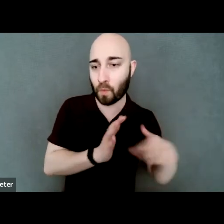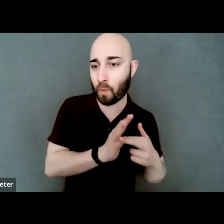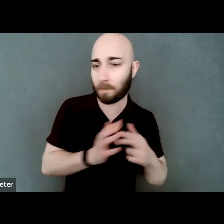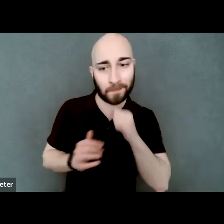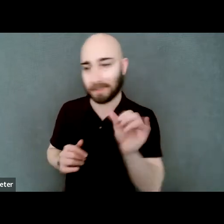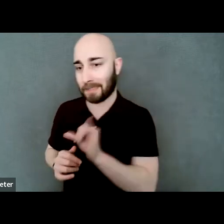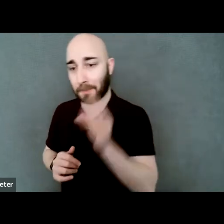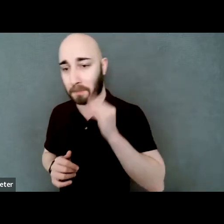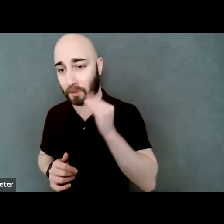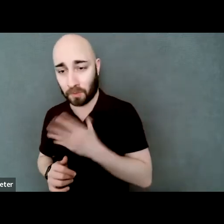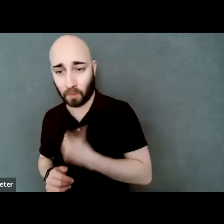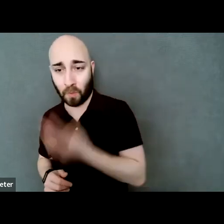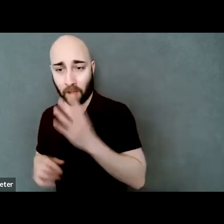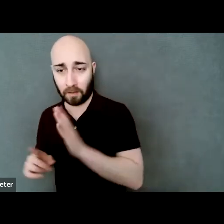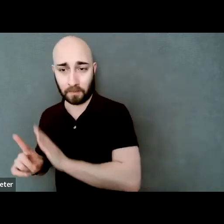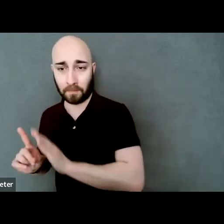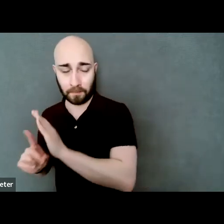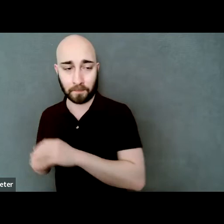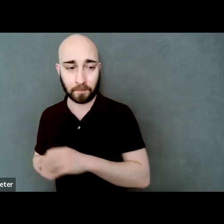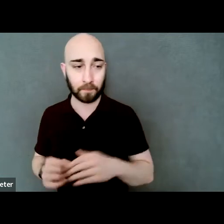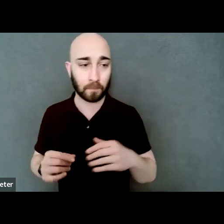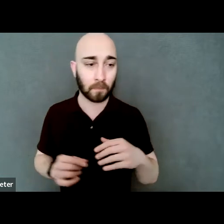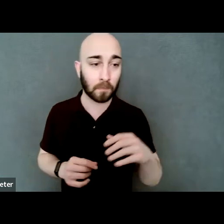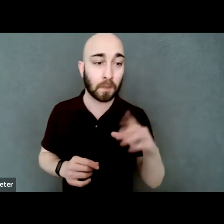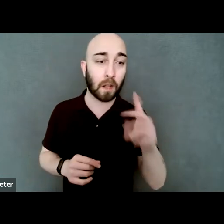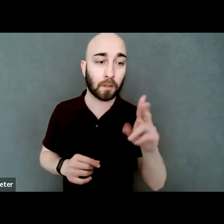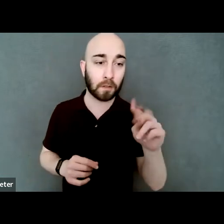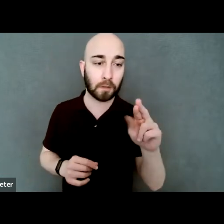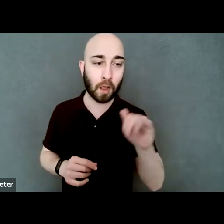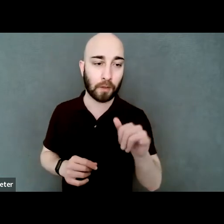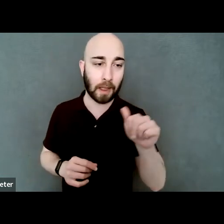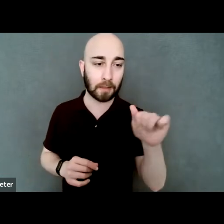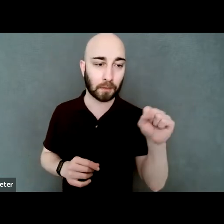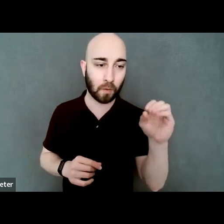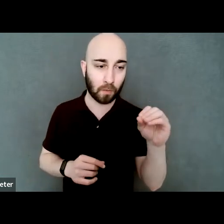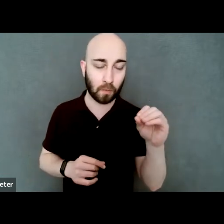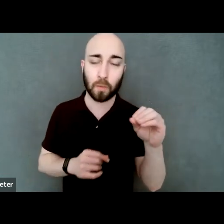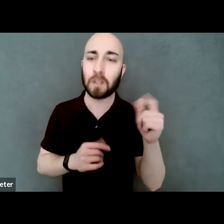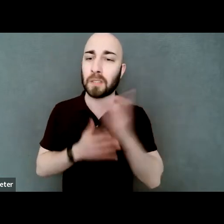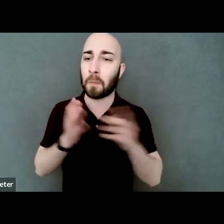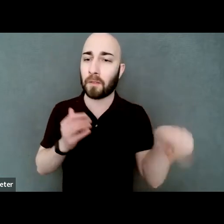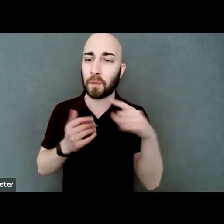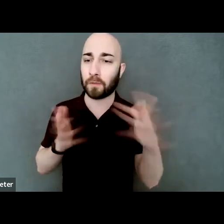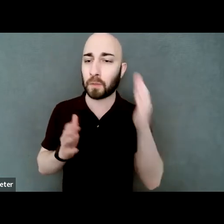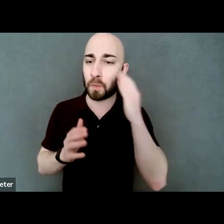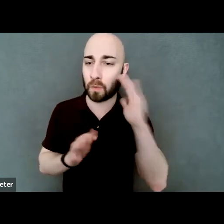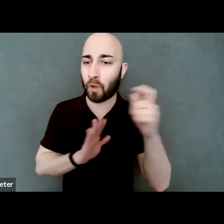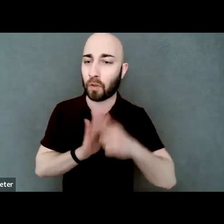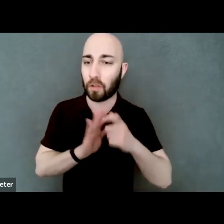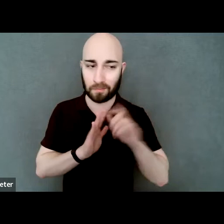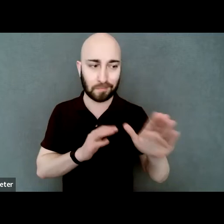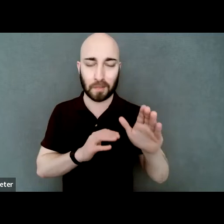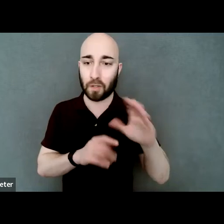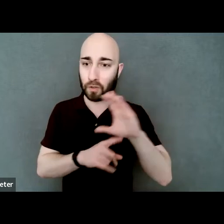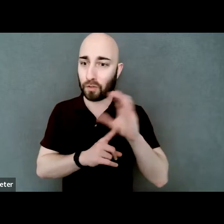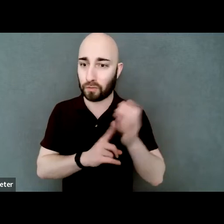We also read Dr. Tara Yasso's article, like many of you in the room have already, Whose Culture Has Capital,